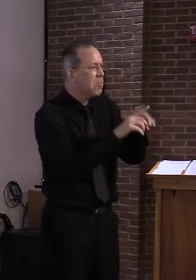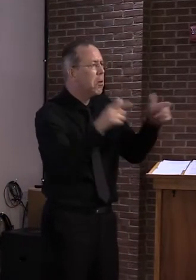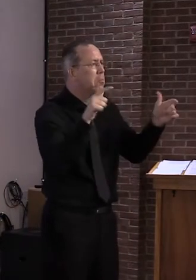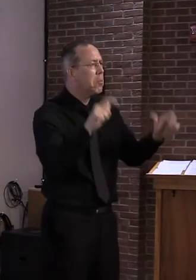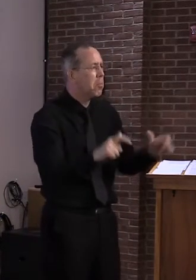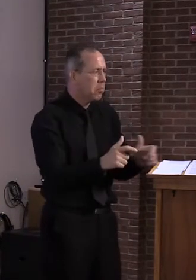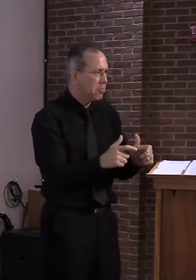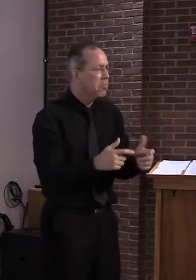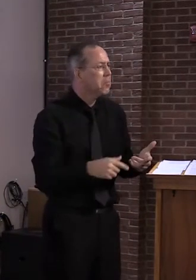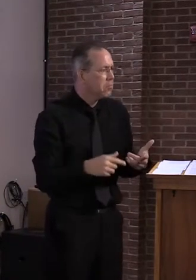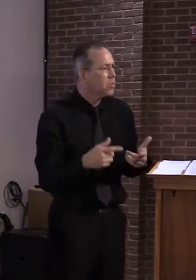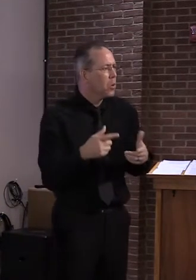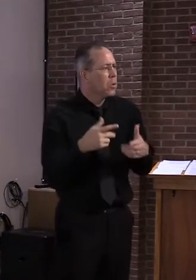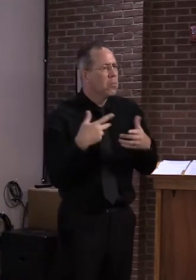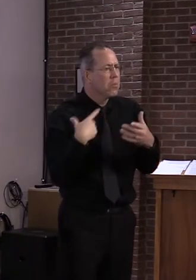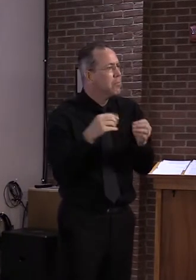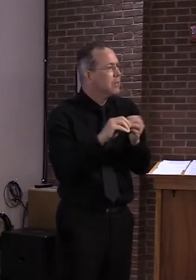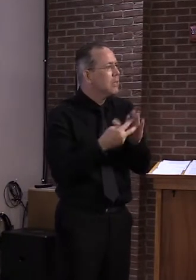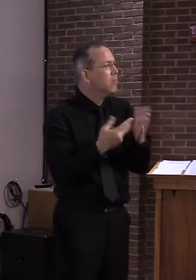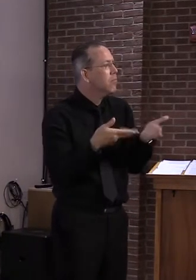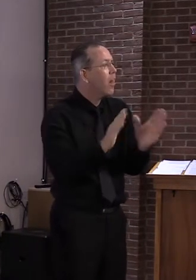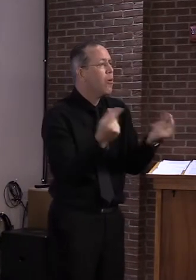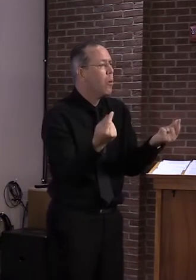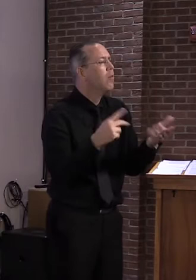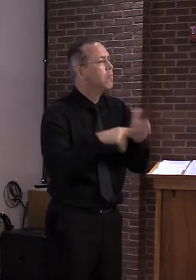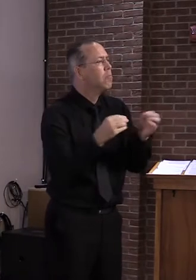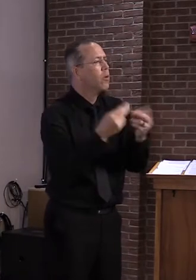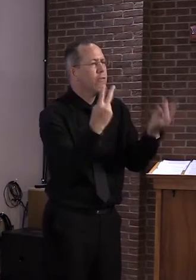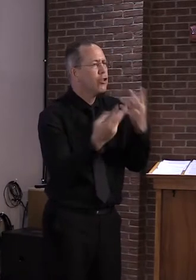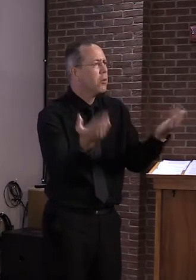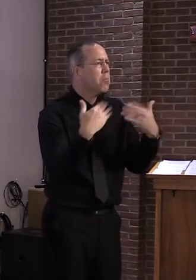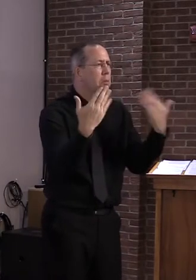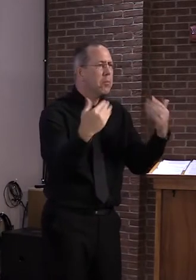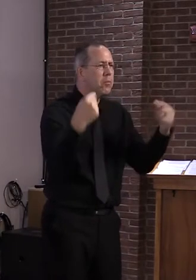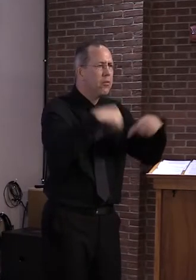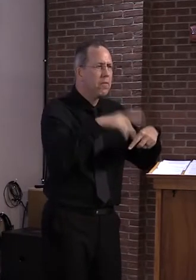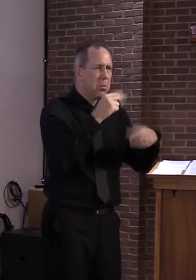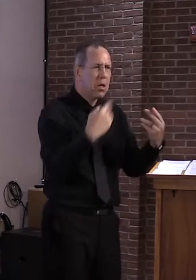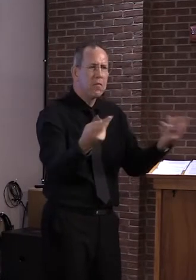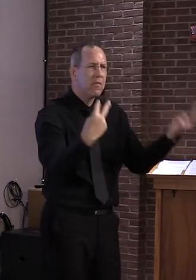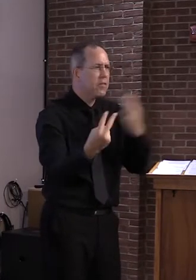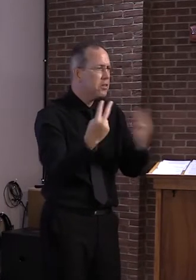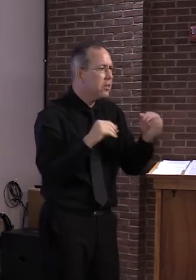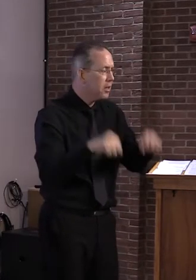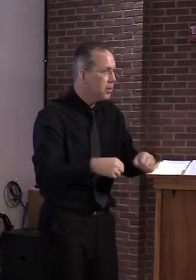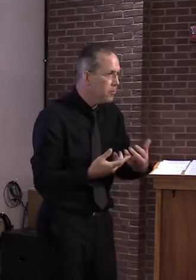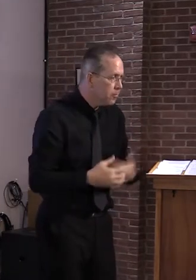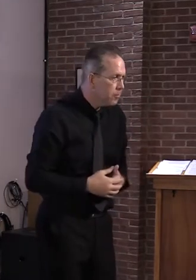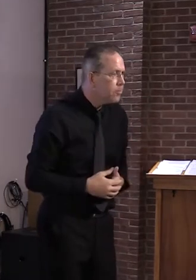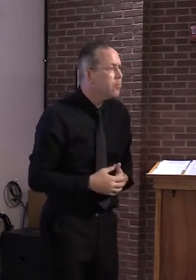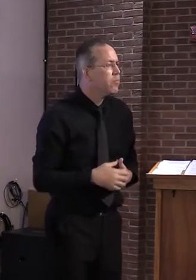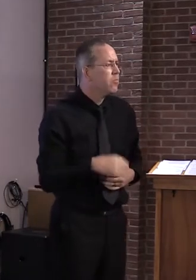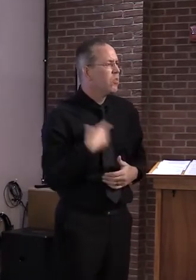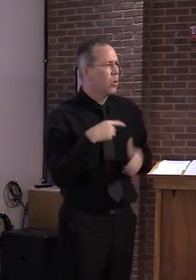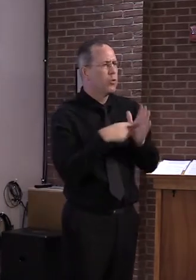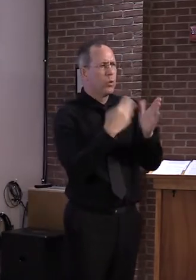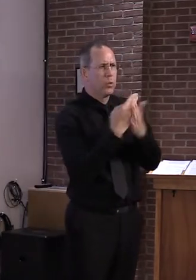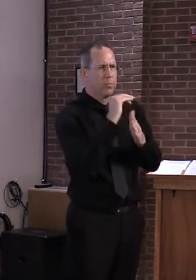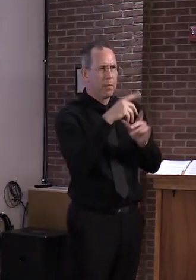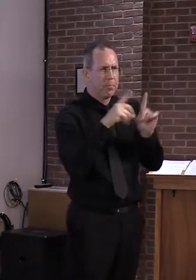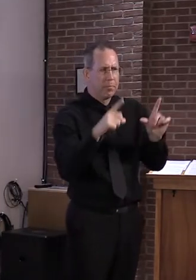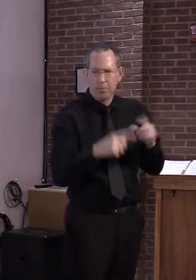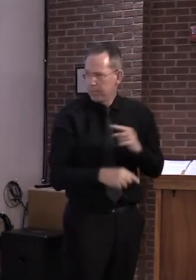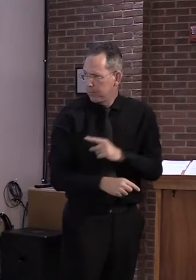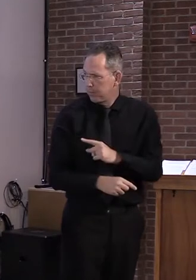set out for the last few weeks. And we're happy to say, as the governor pointed out, that we are expanding the map